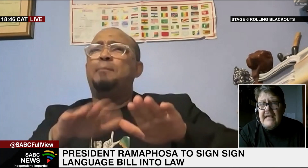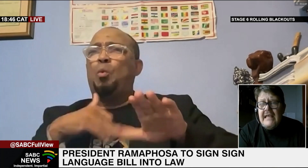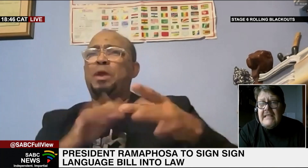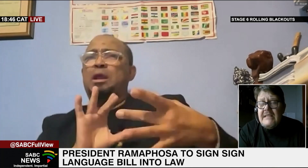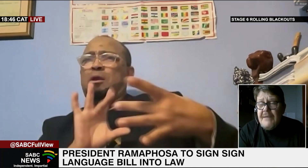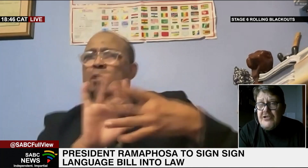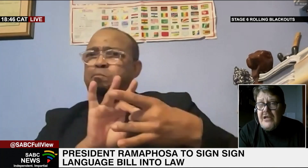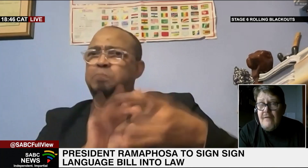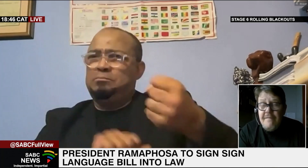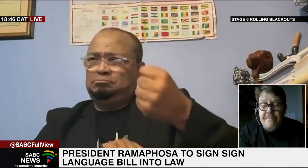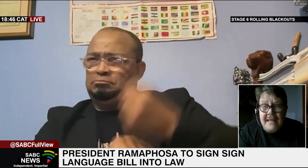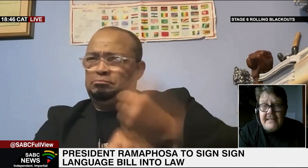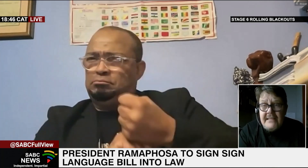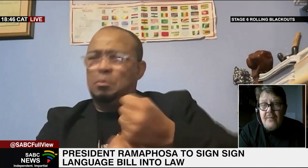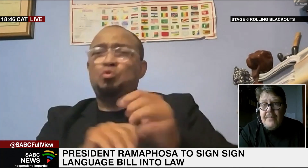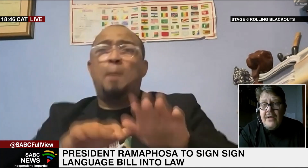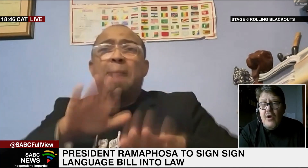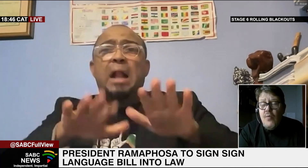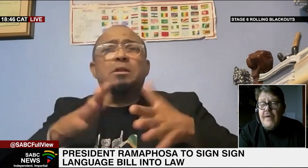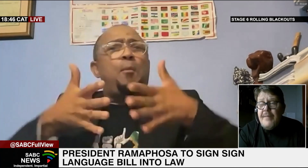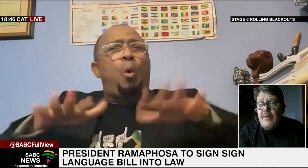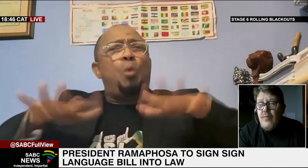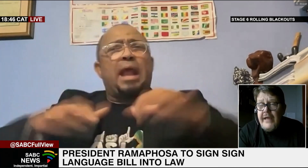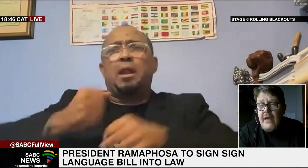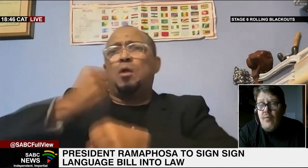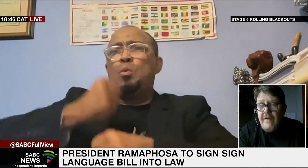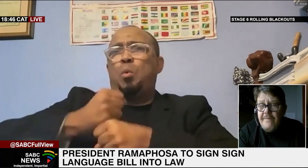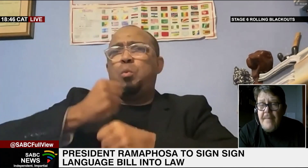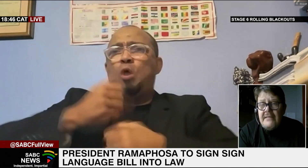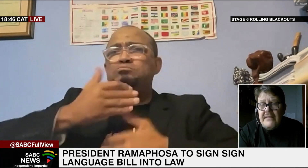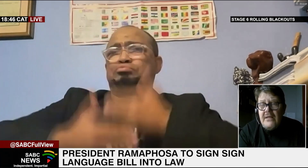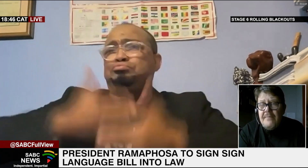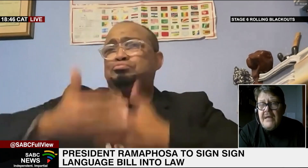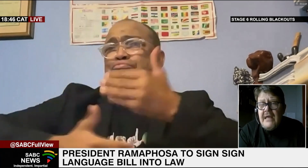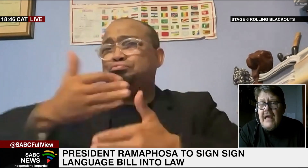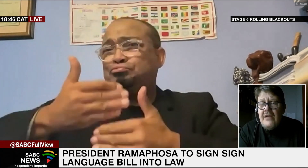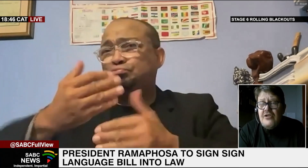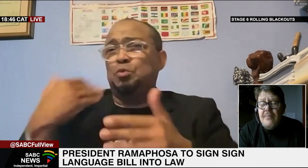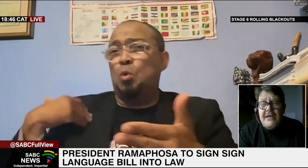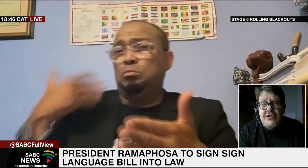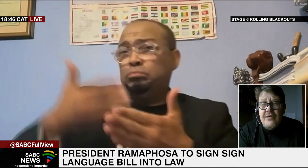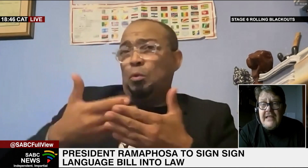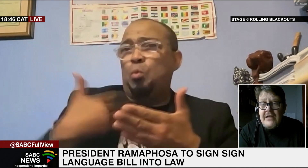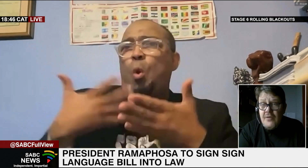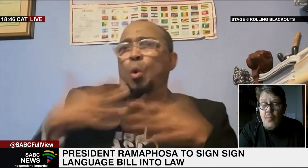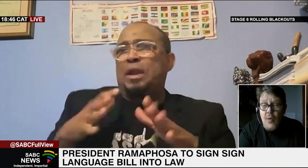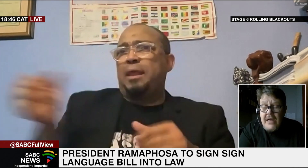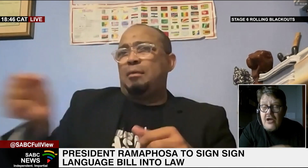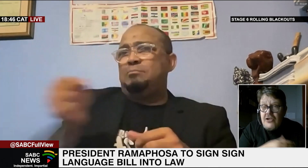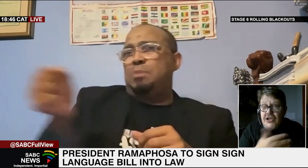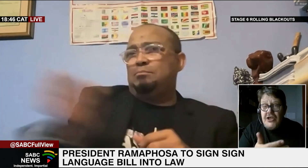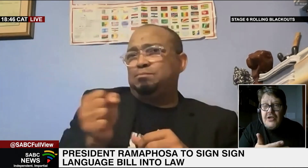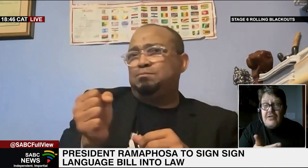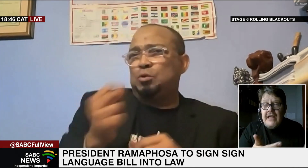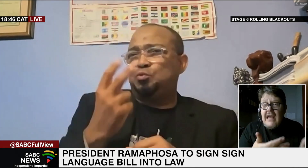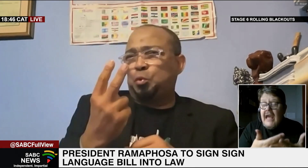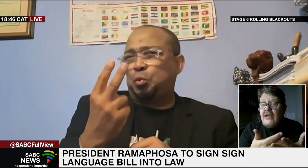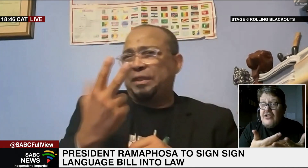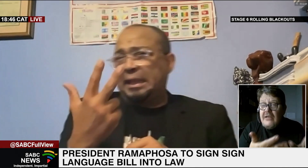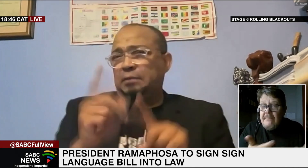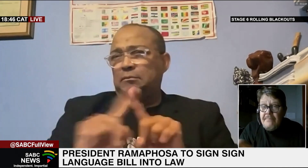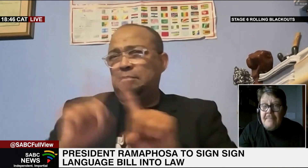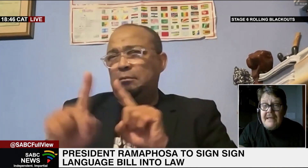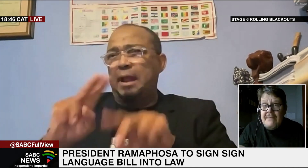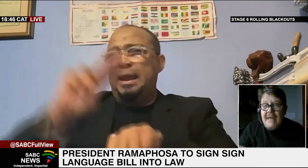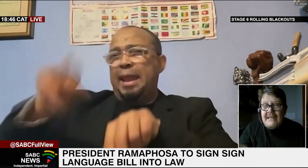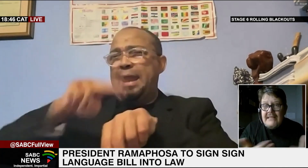departments, especially with PANSALB. We've been working with PANSALB and to make sure that the work continues and